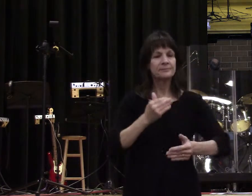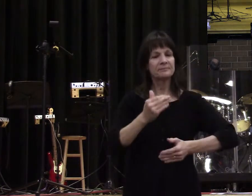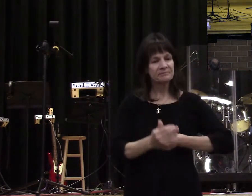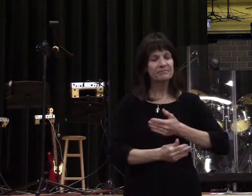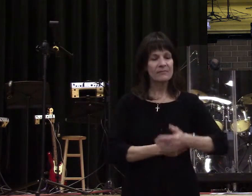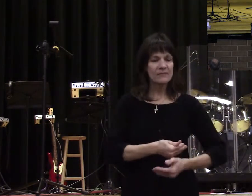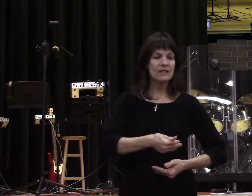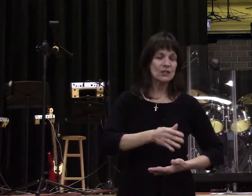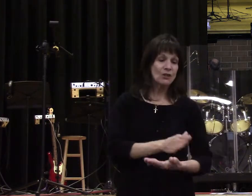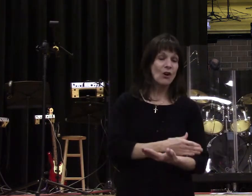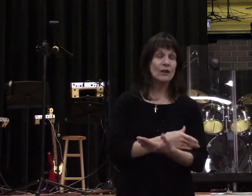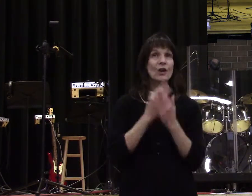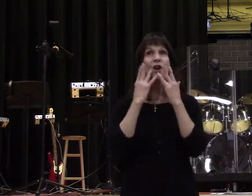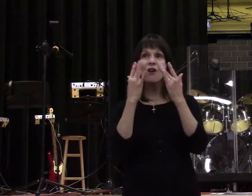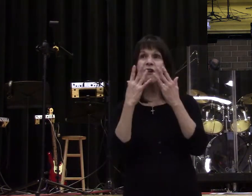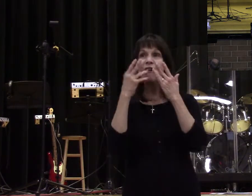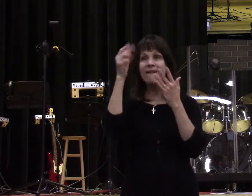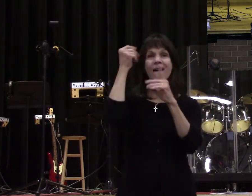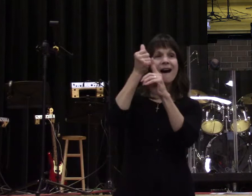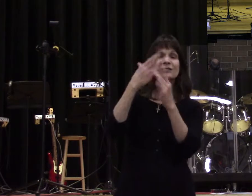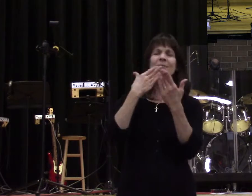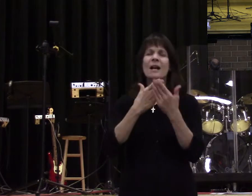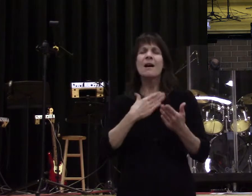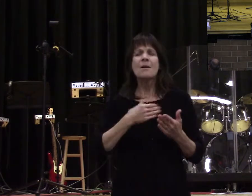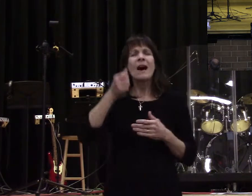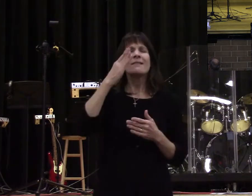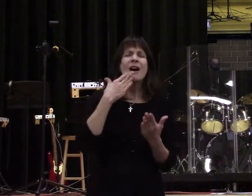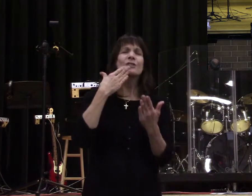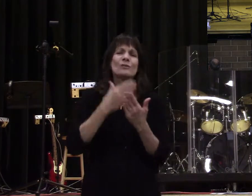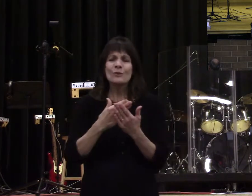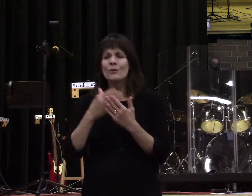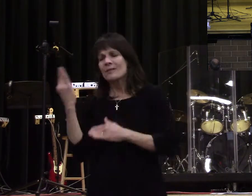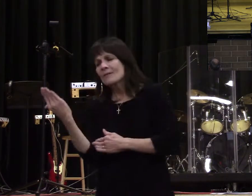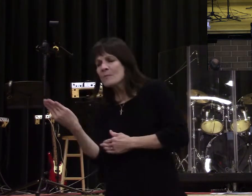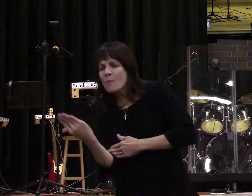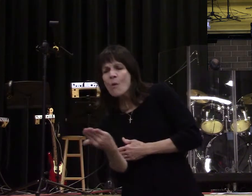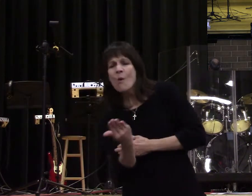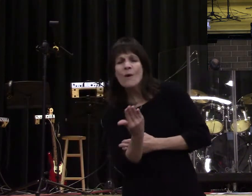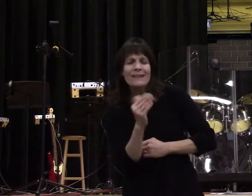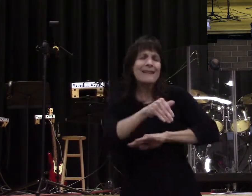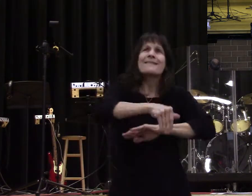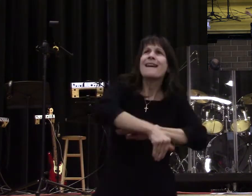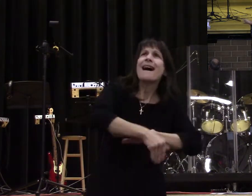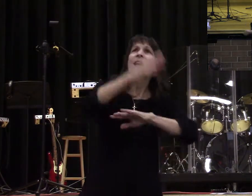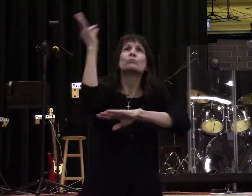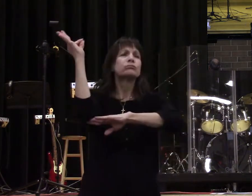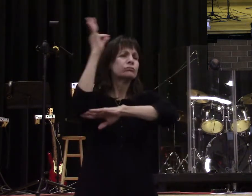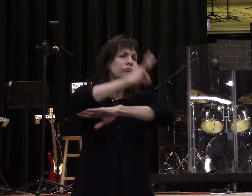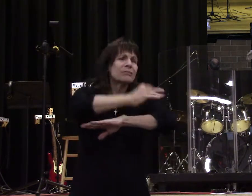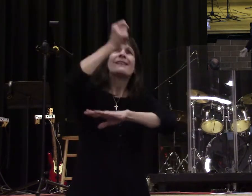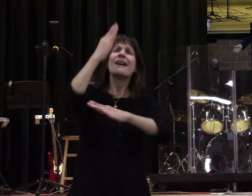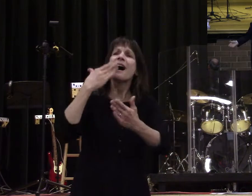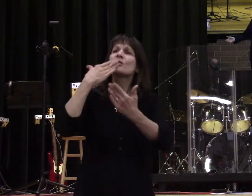little diddly song about the goodness of God. My God is good in the morning and in the evening. And when the sun goes down,